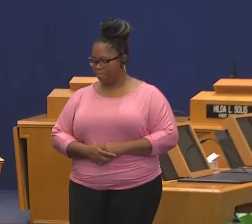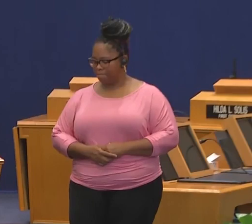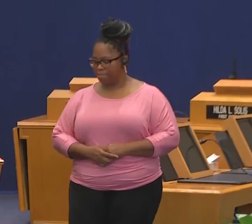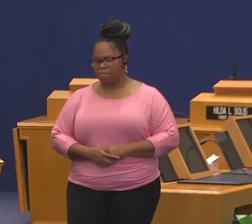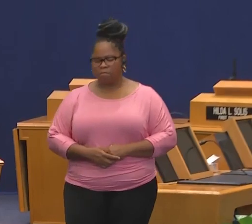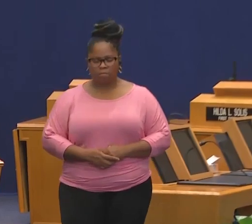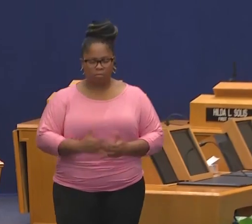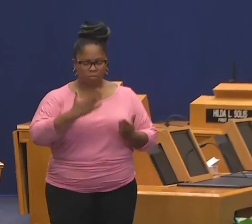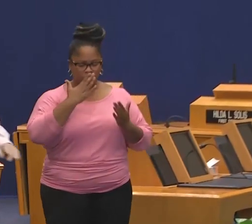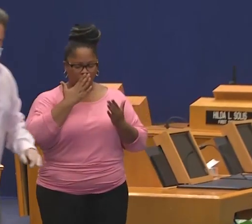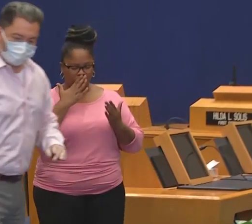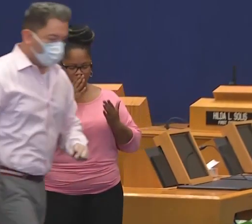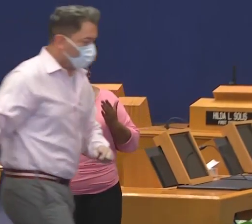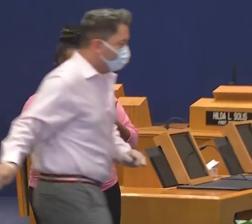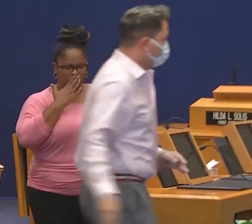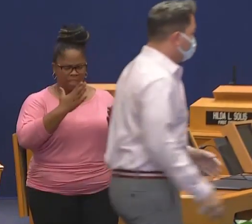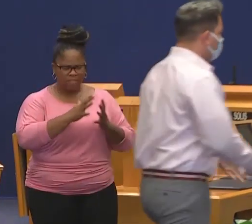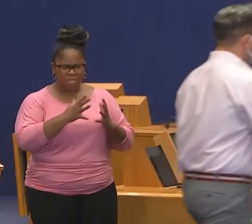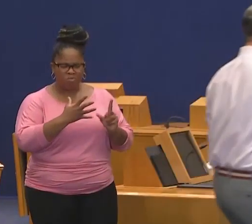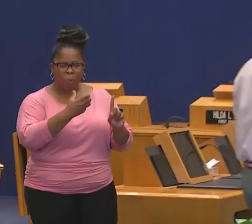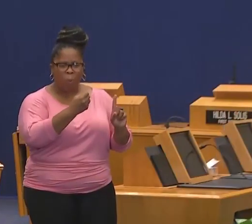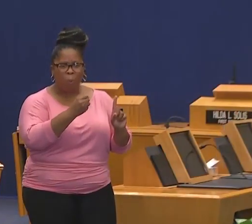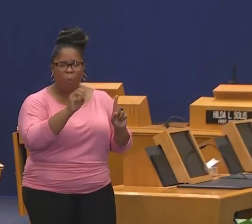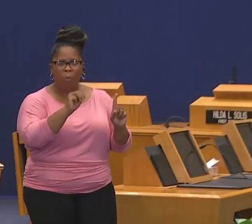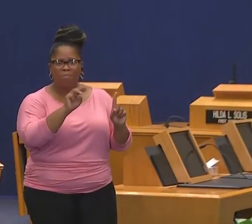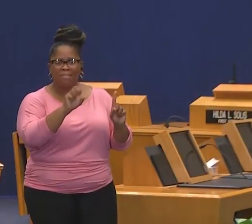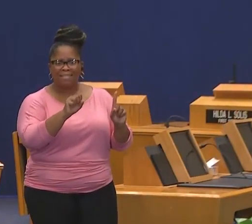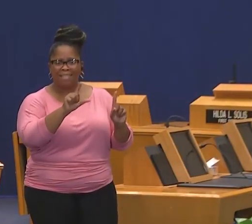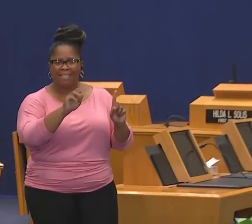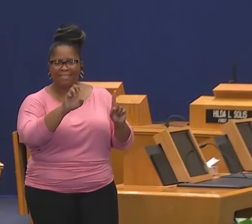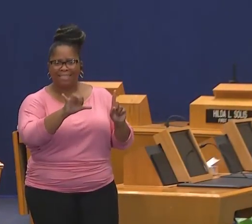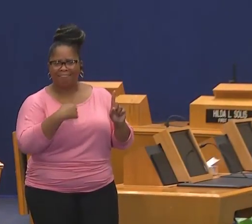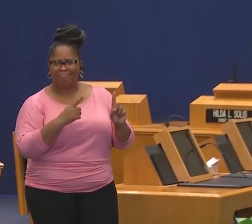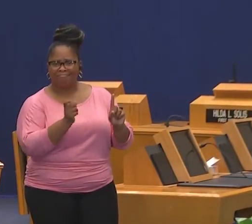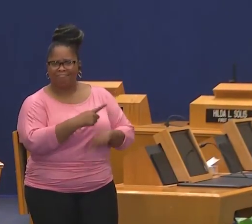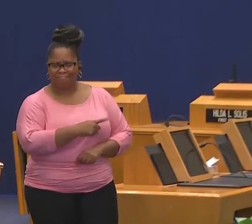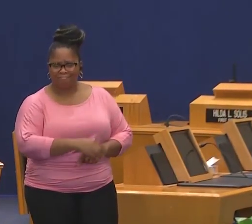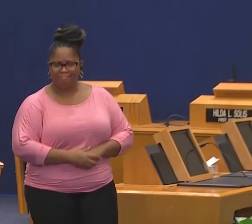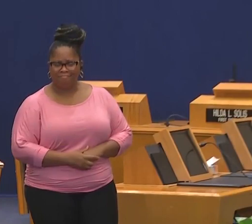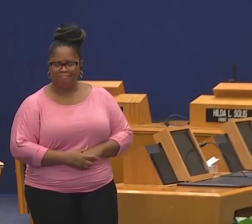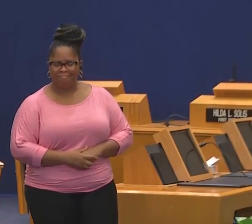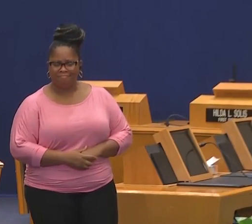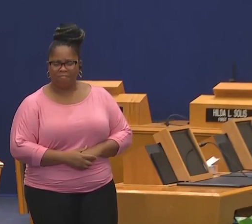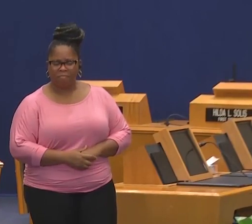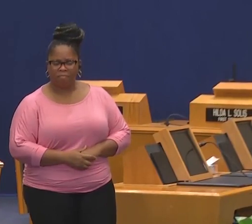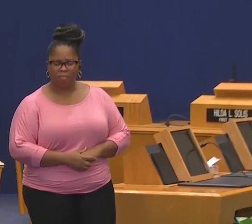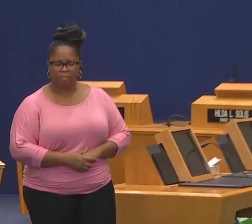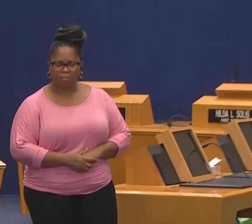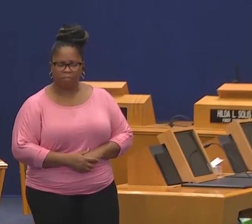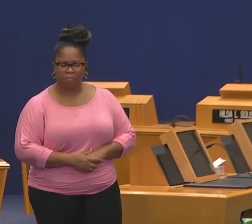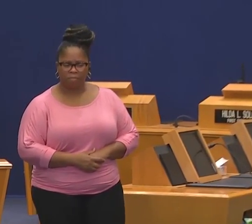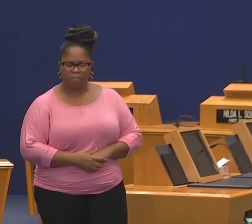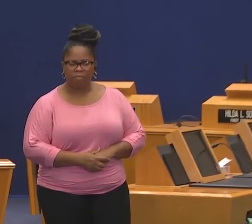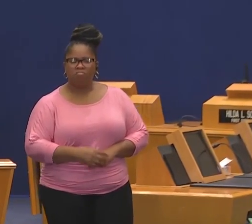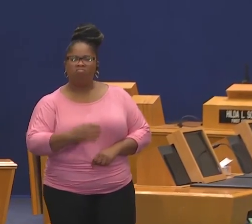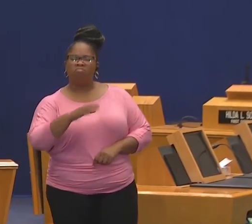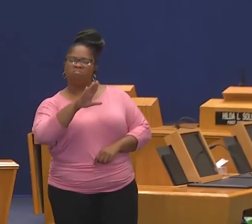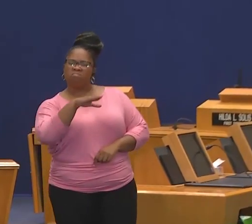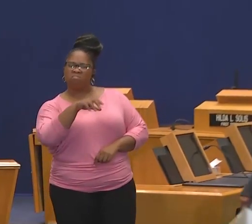Thank you very much. Ms. Lacey, if you could hang on right there, I have a question for you. If I could get